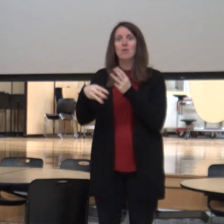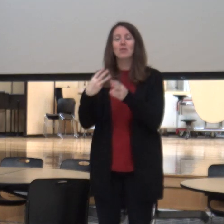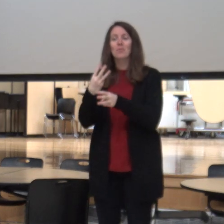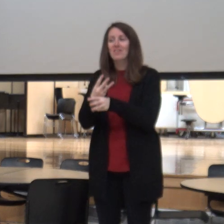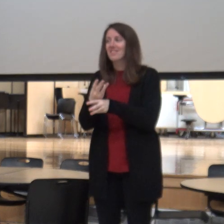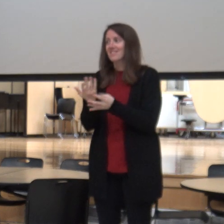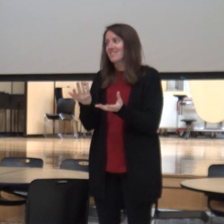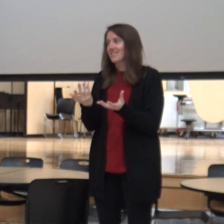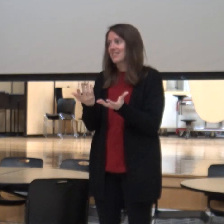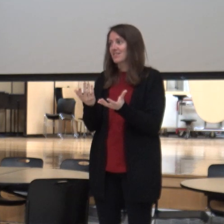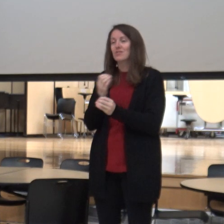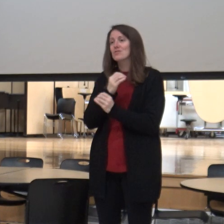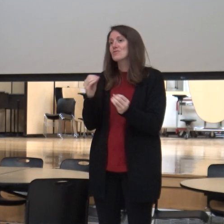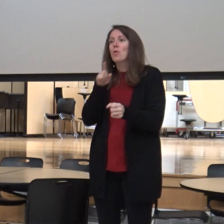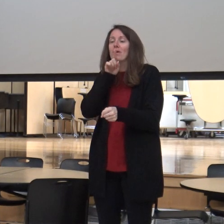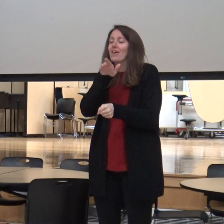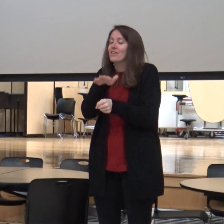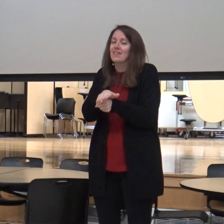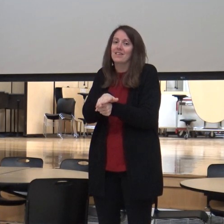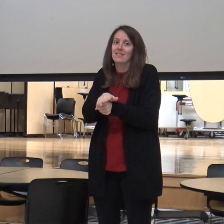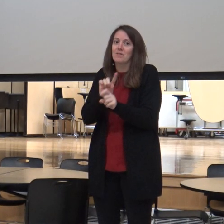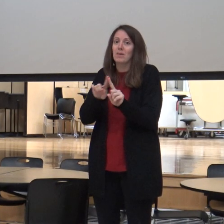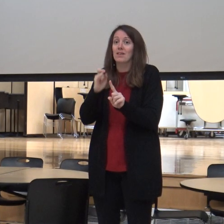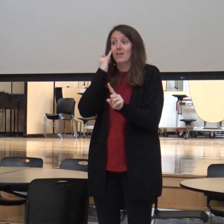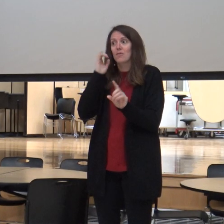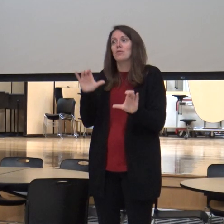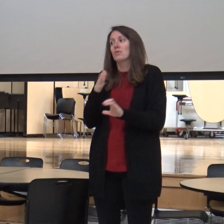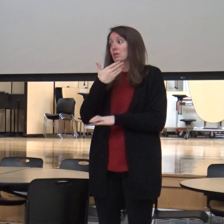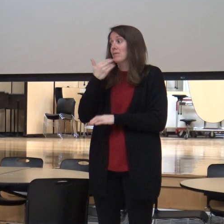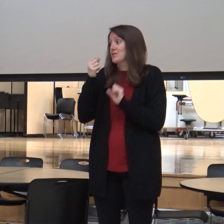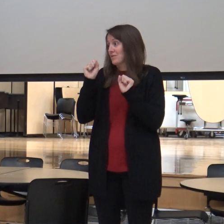And if we do the best we can, we've really got to be okay with that.